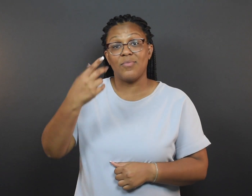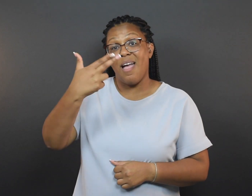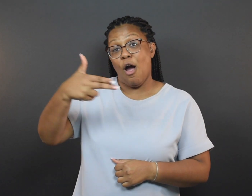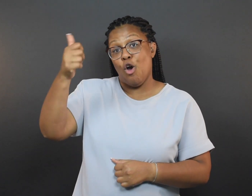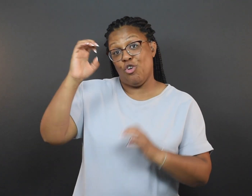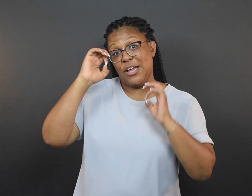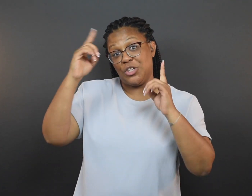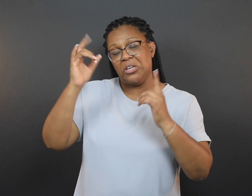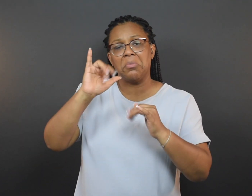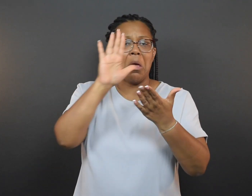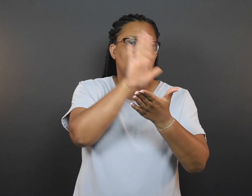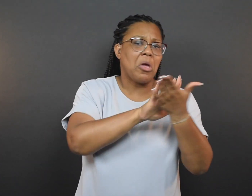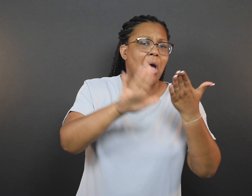Higher education.